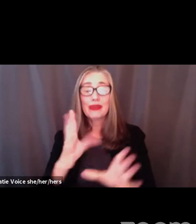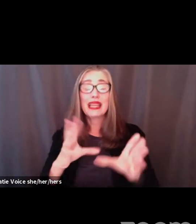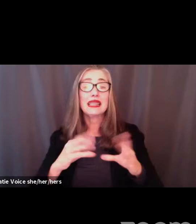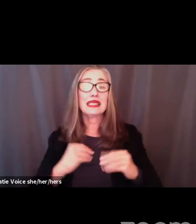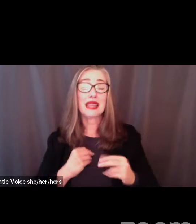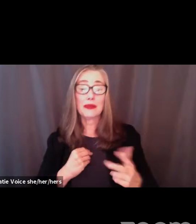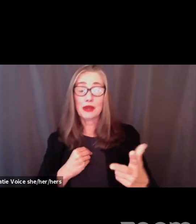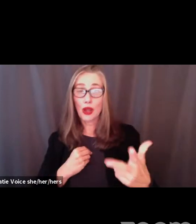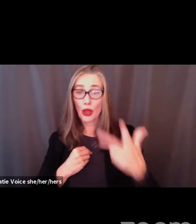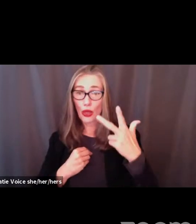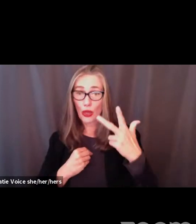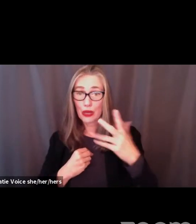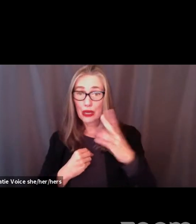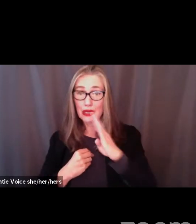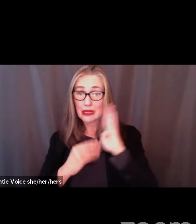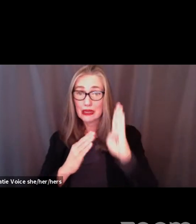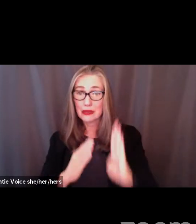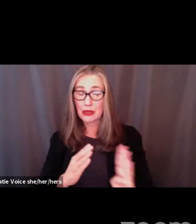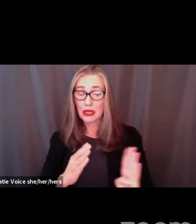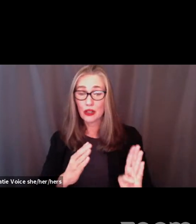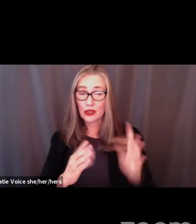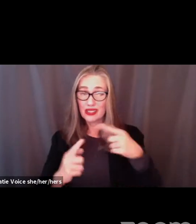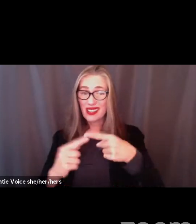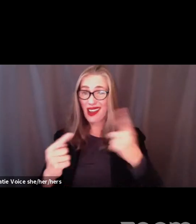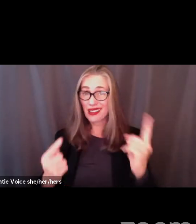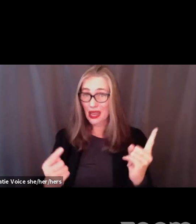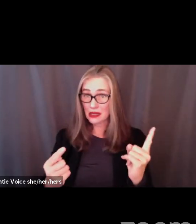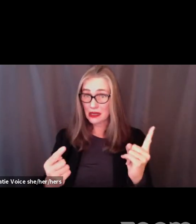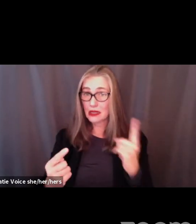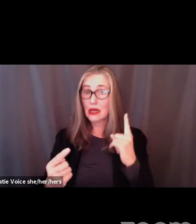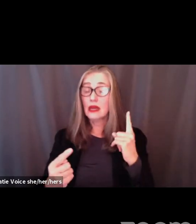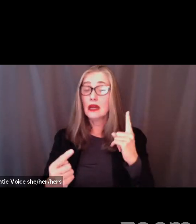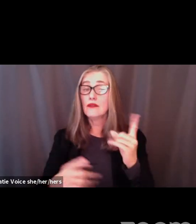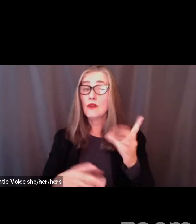the motion to receive and file. I see Mr. Atkins.